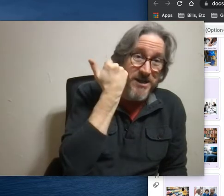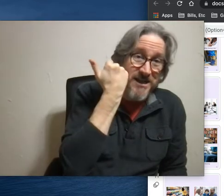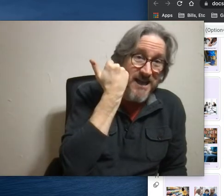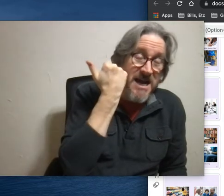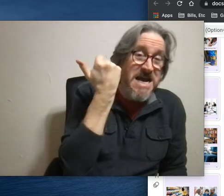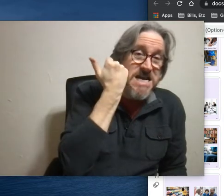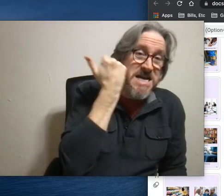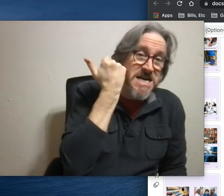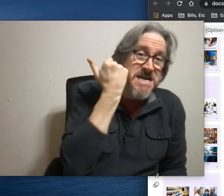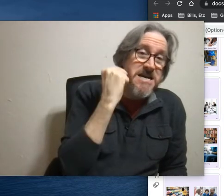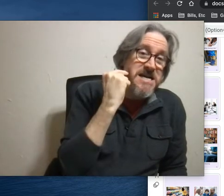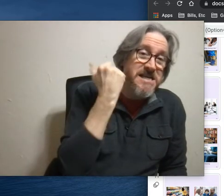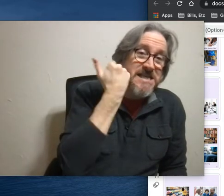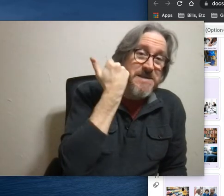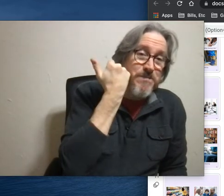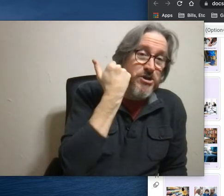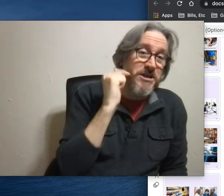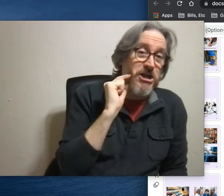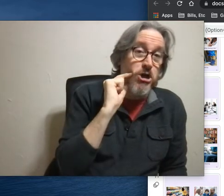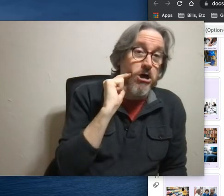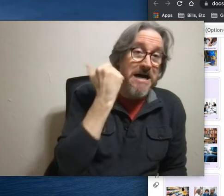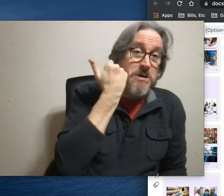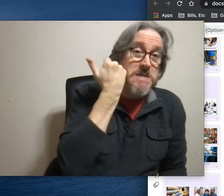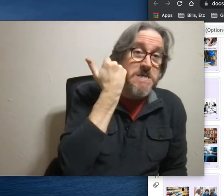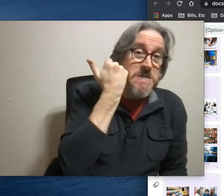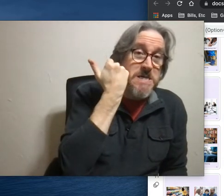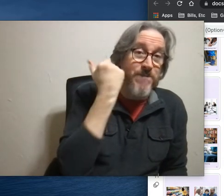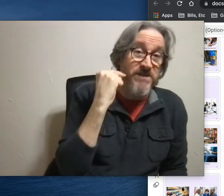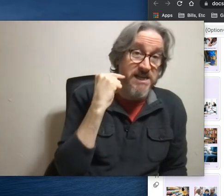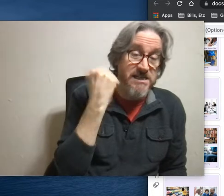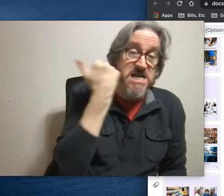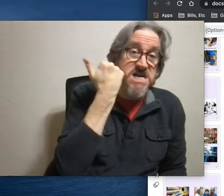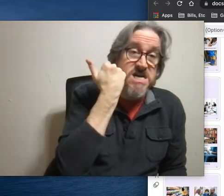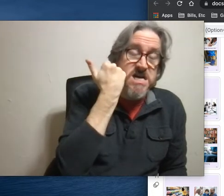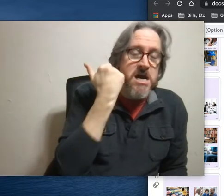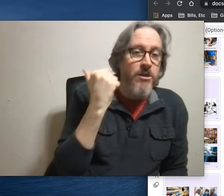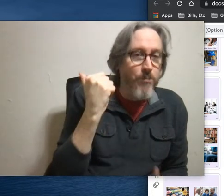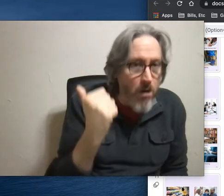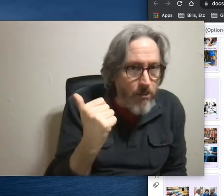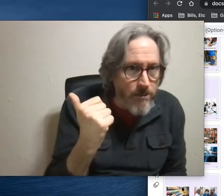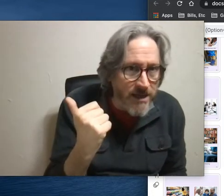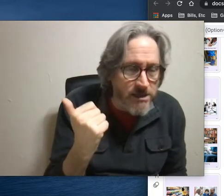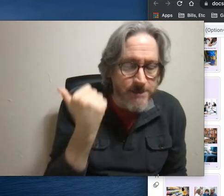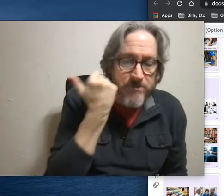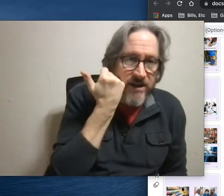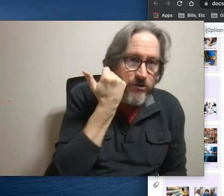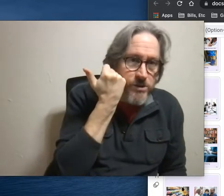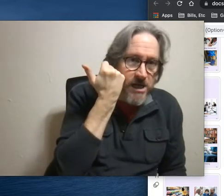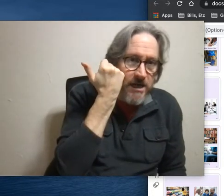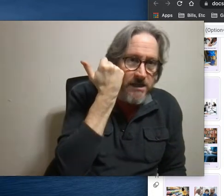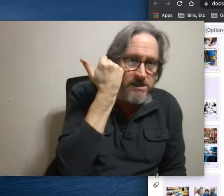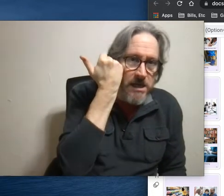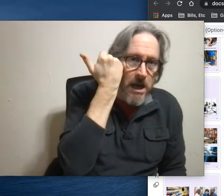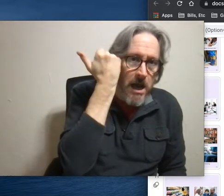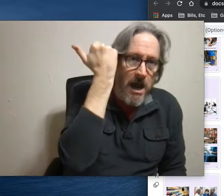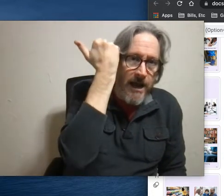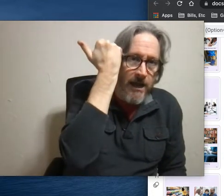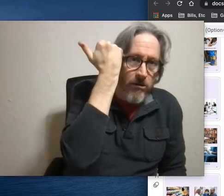or something like that. And again, pushing that jaw out to emphasize it. The problem is that if you sign